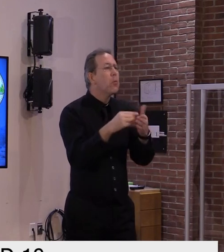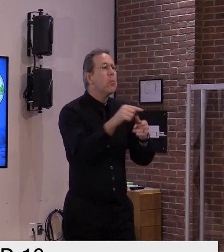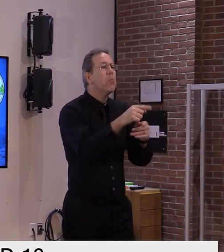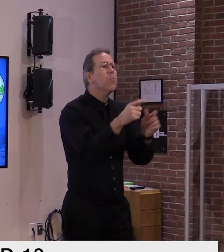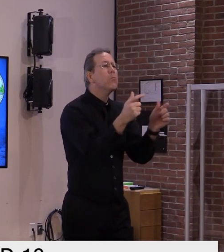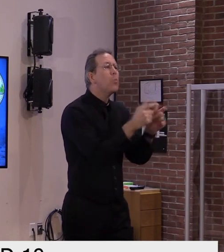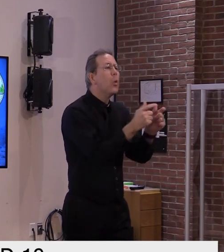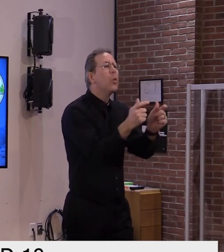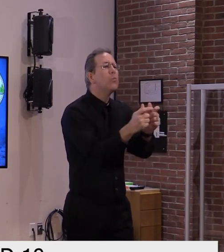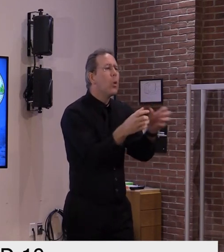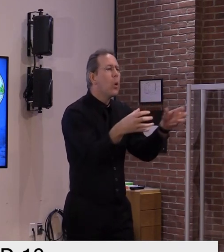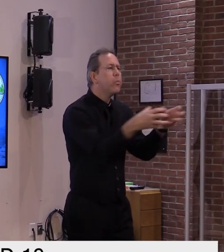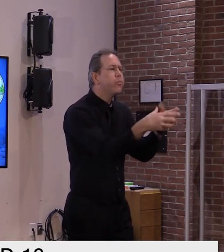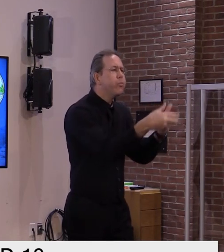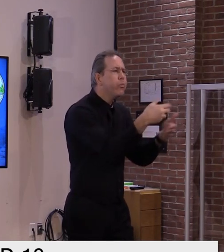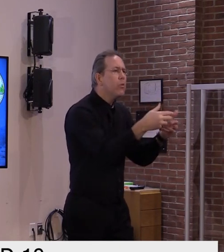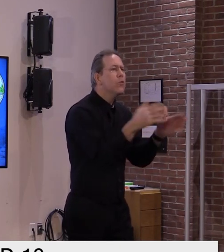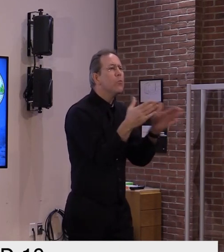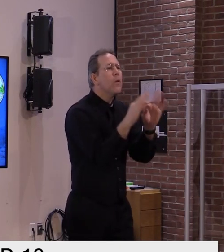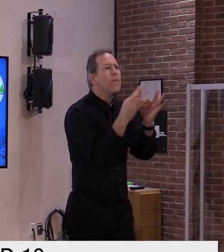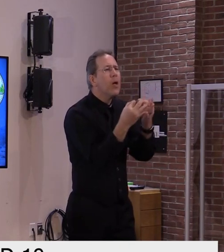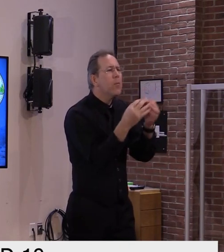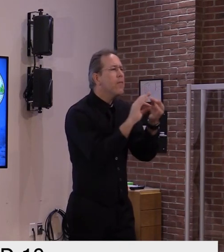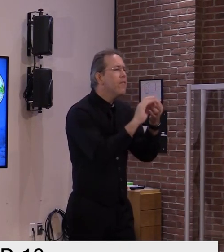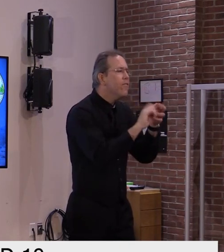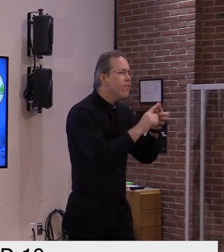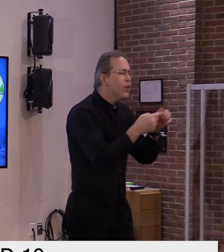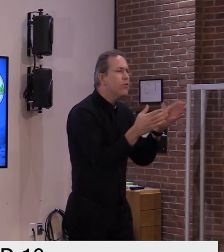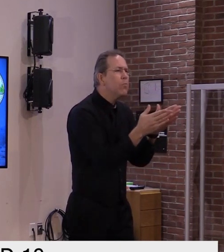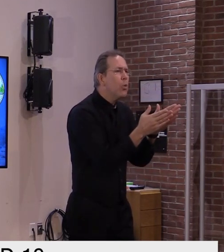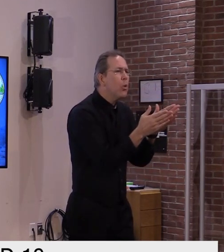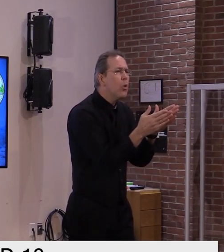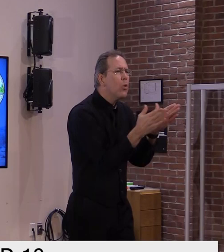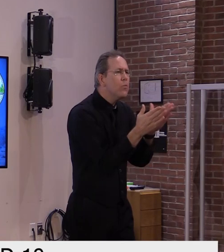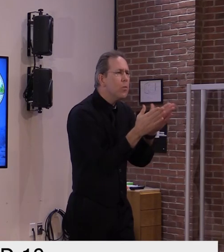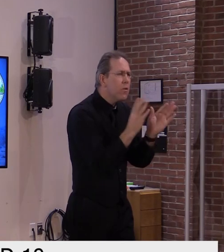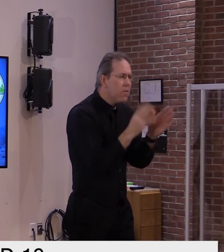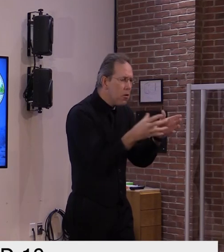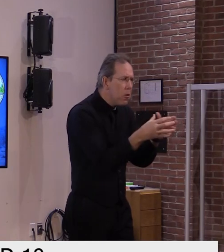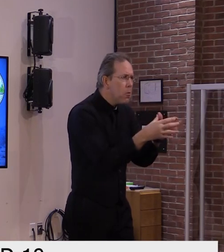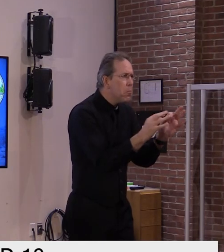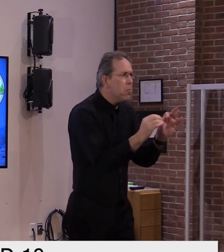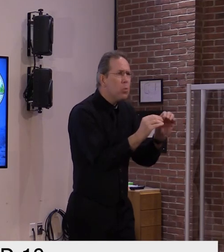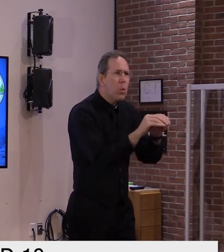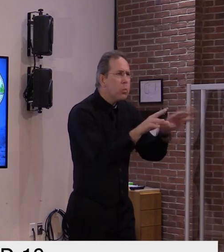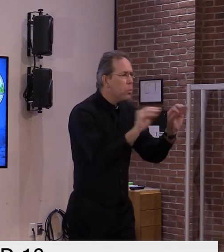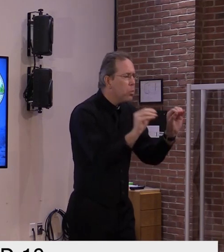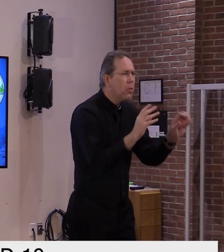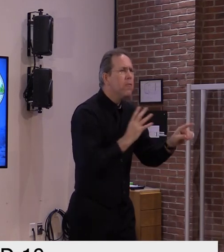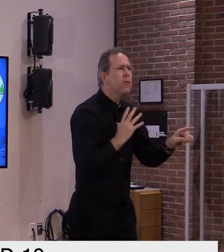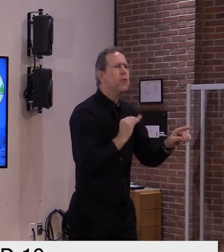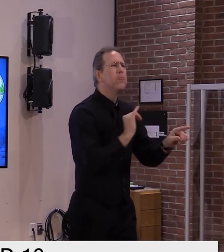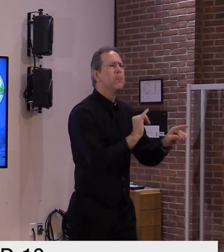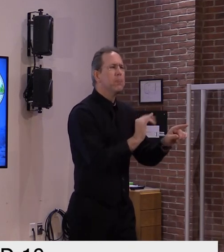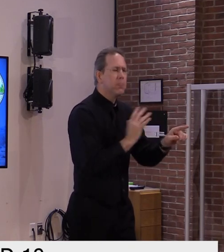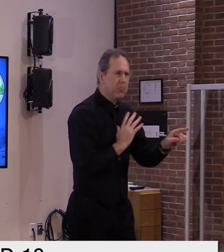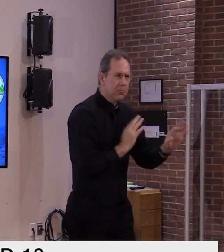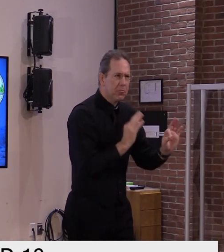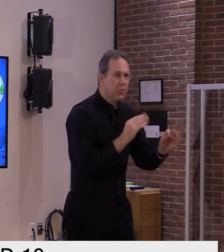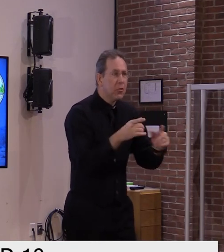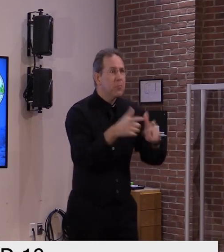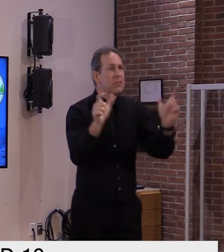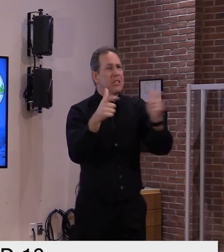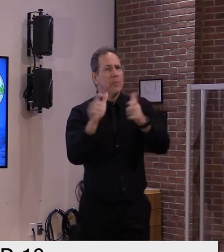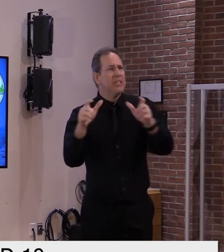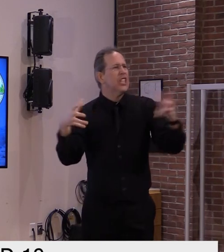gatherings that were allowed for the holidays. We see far more evidence of abundant isolated cases that have come from